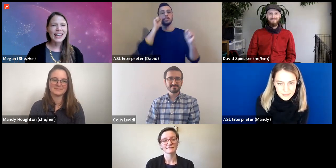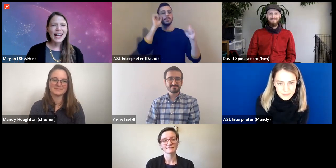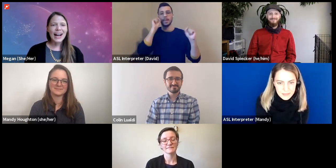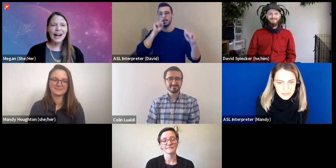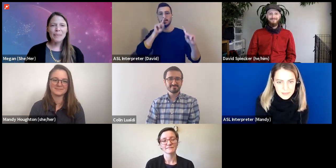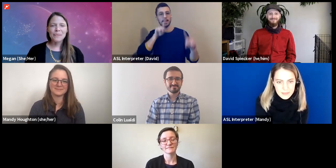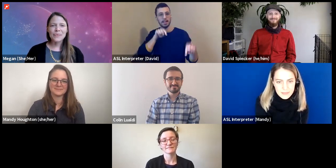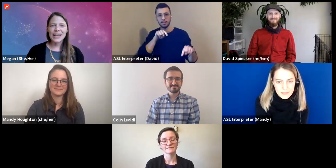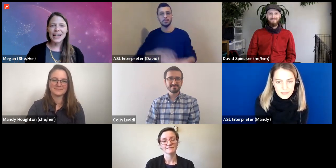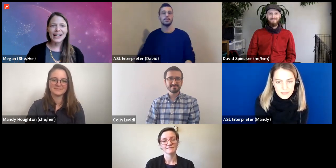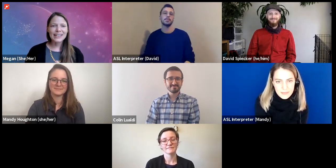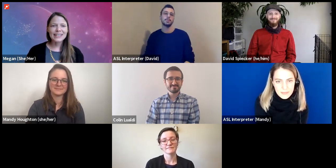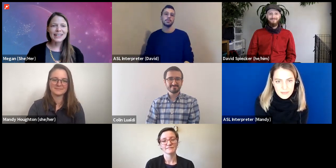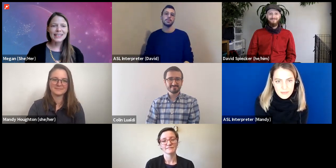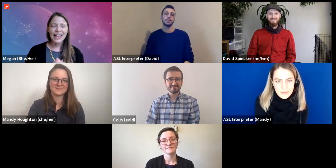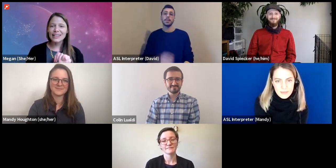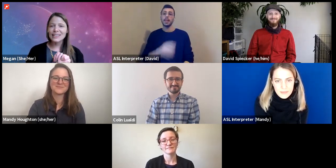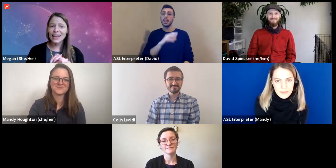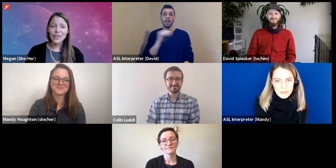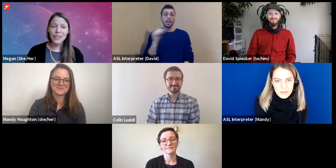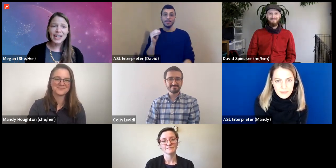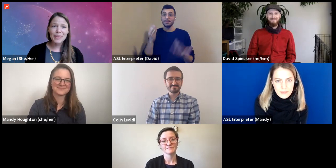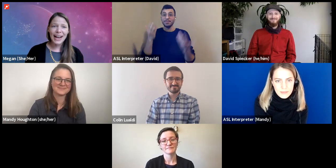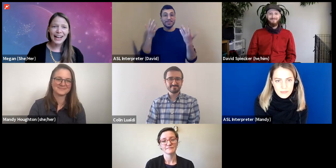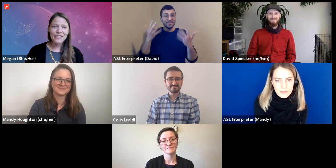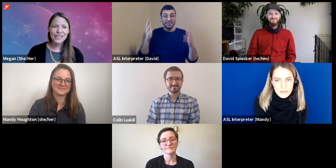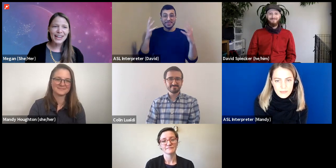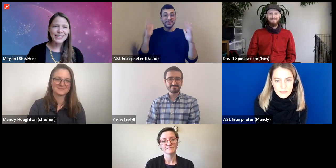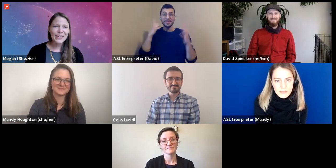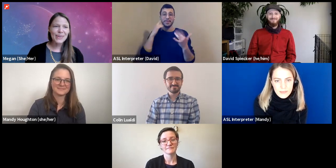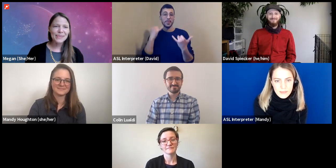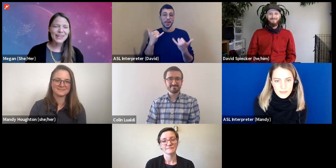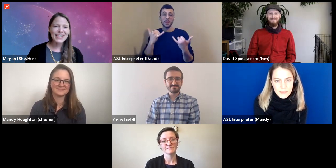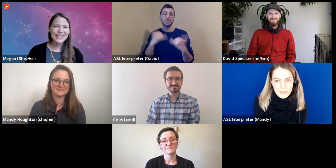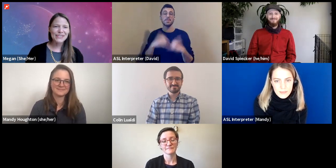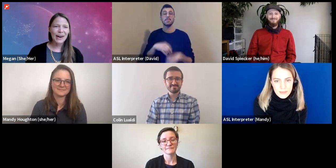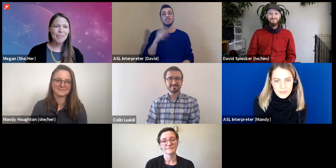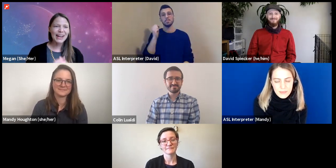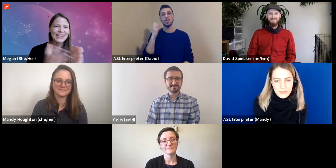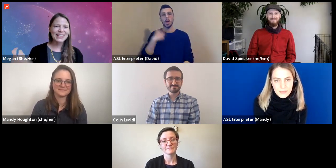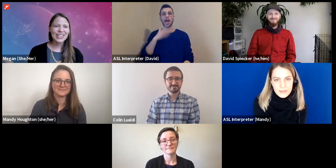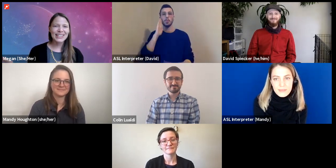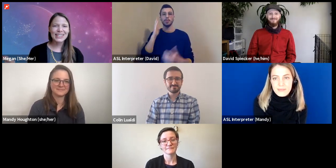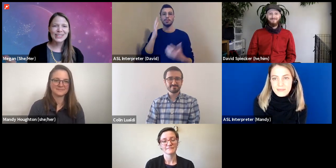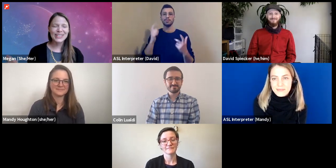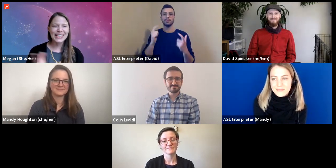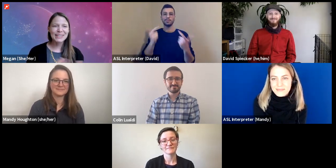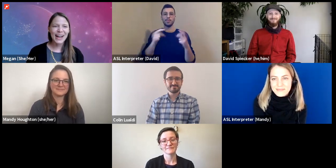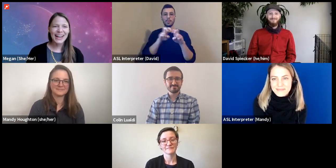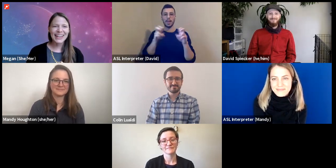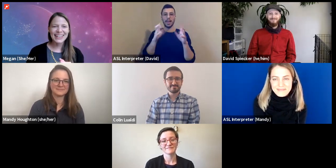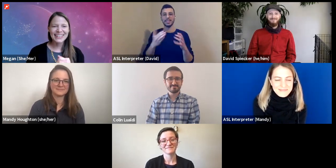questions. And that is all the time we have. So I'm going to give our panelists a chance to